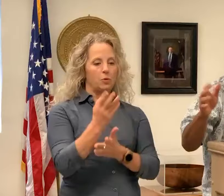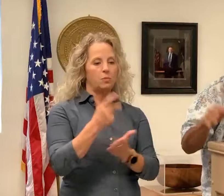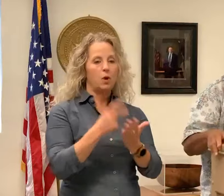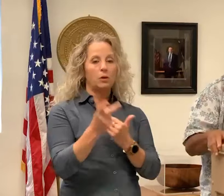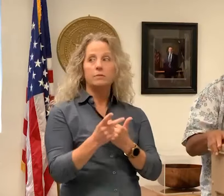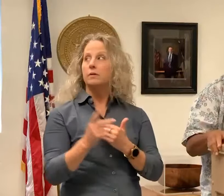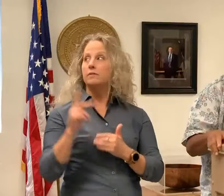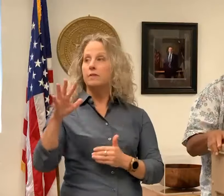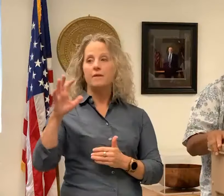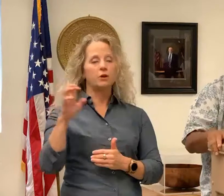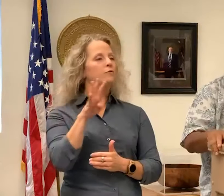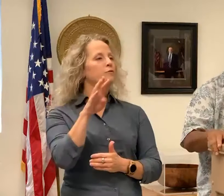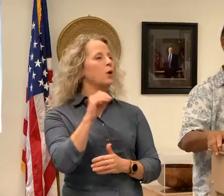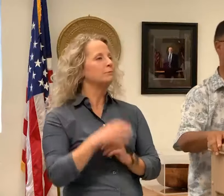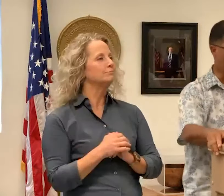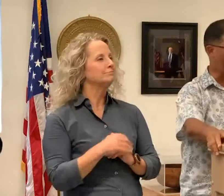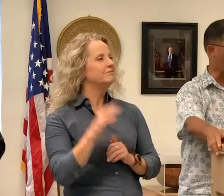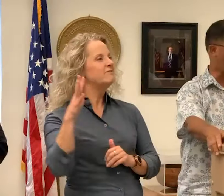program.